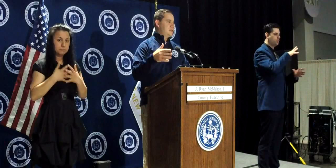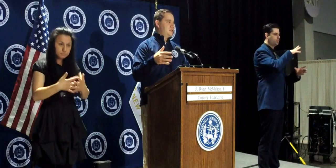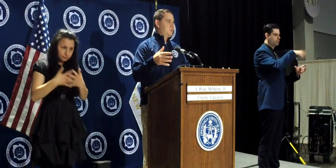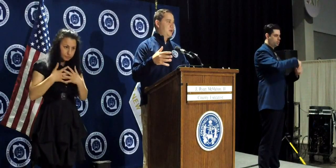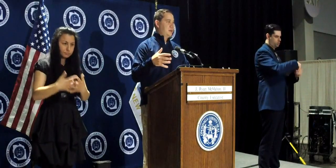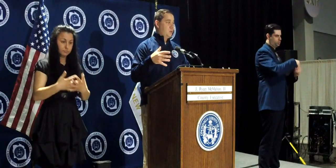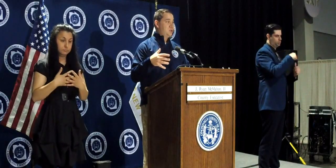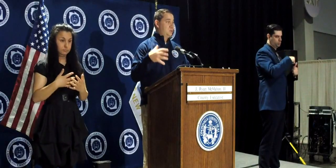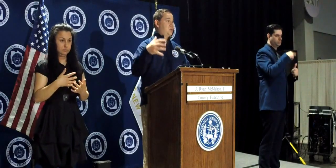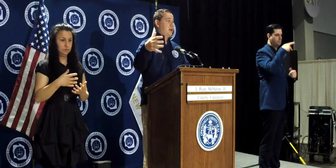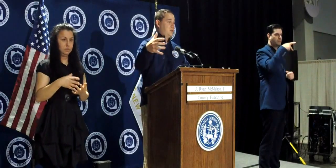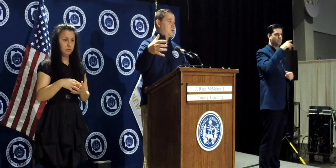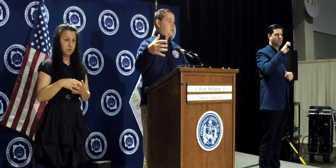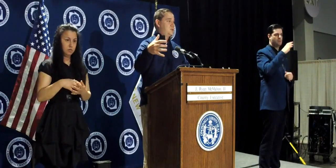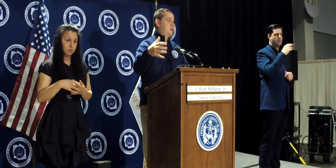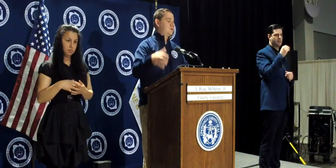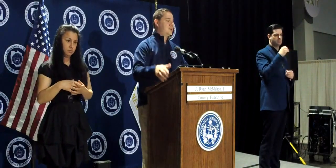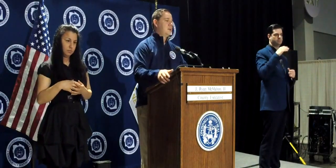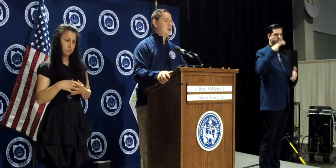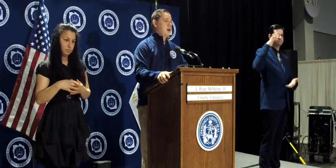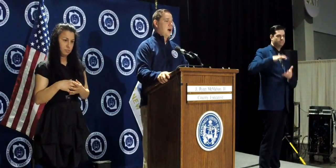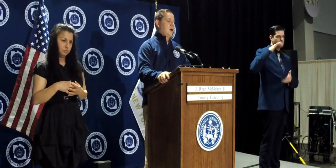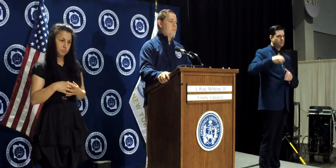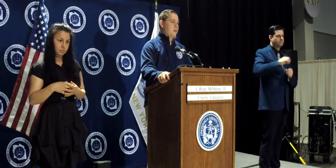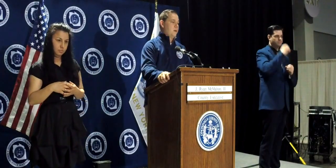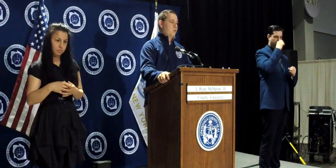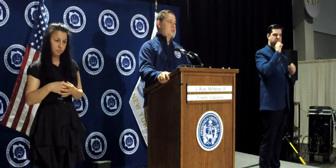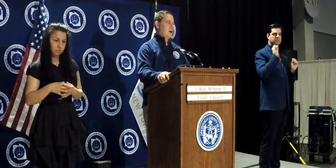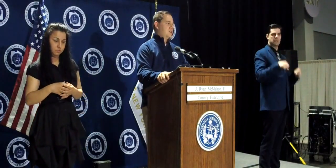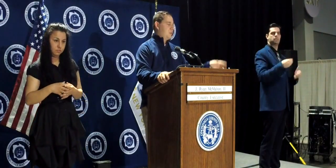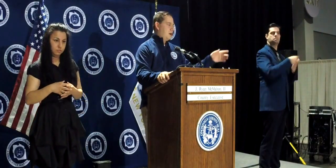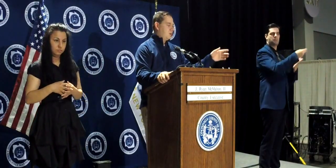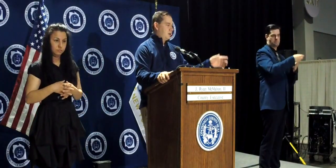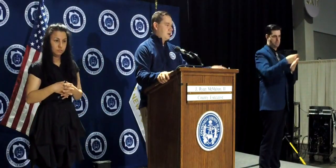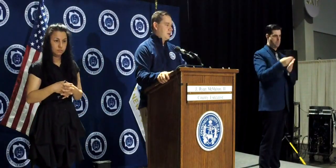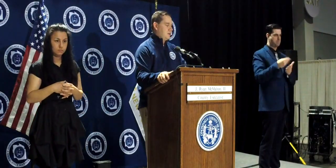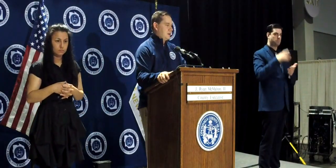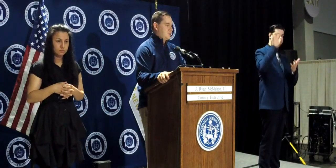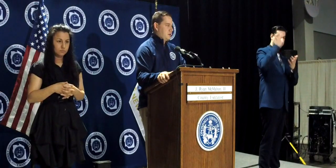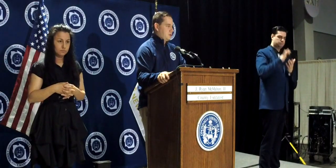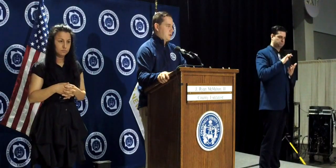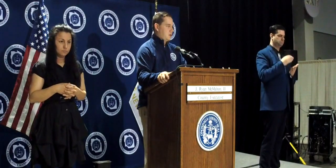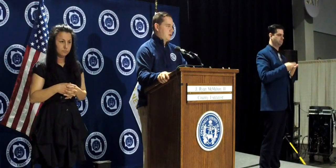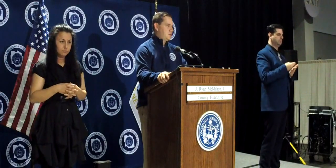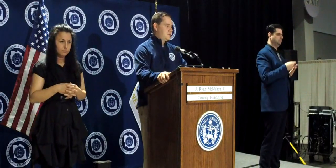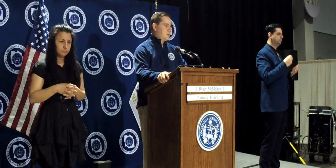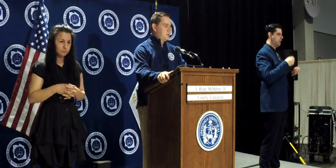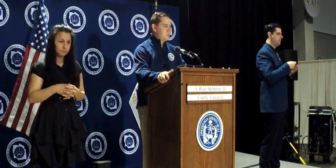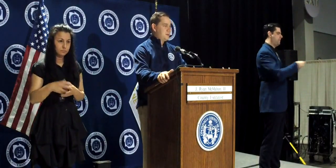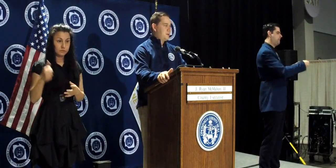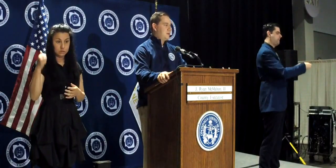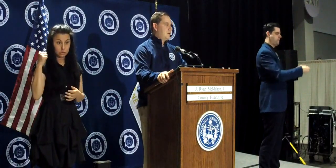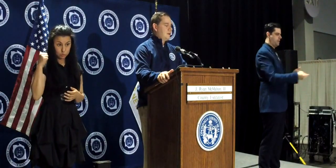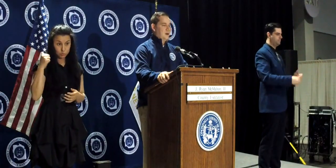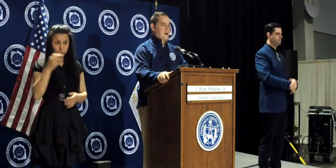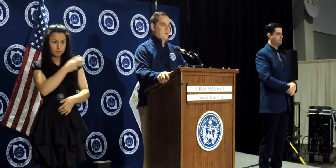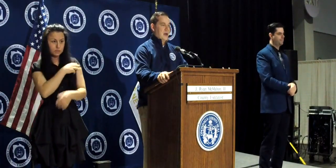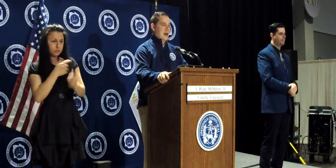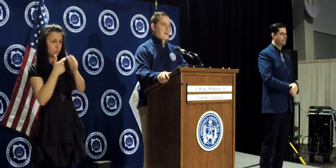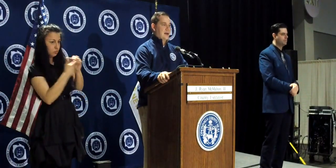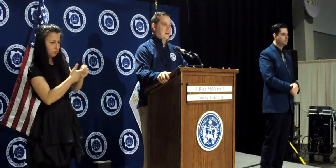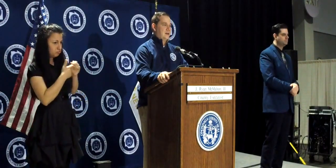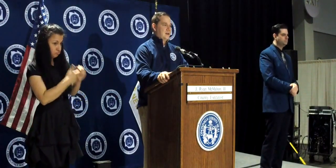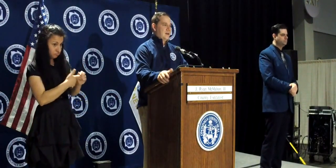is anticipating that we should be trying to do this ourselves. We talked about yesterday, there was a lot of questions about PPE.